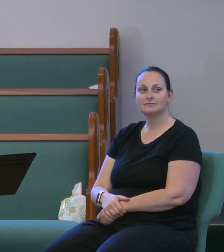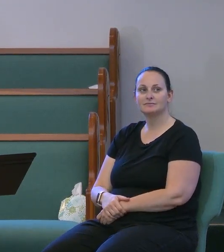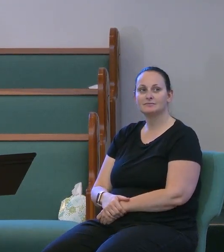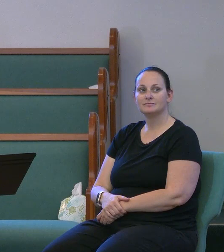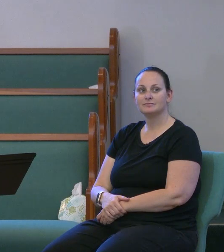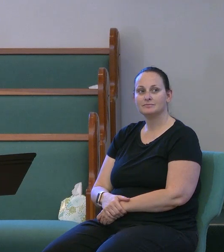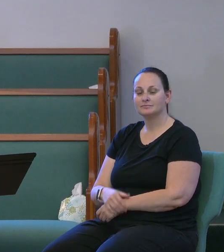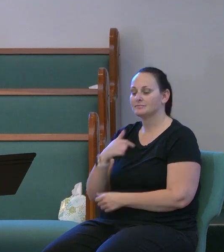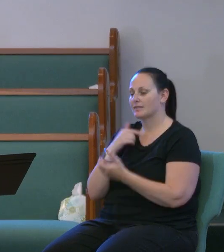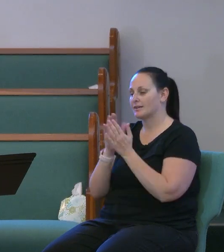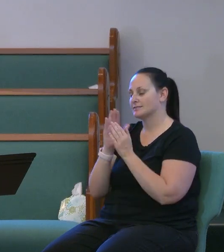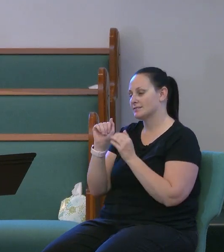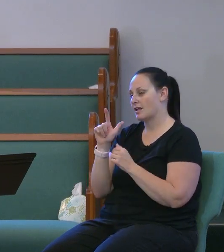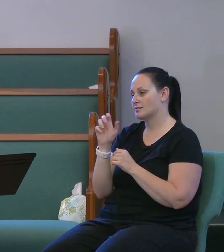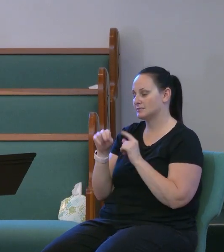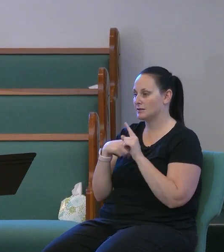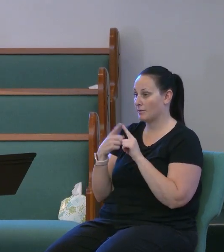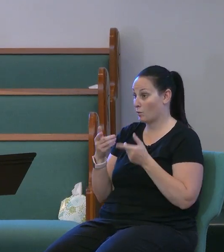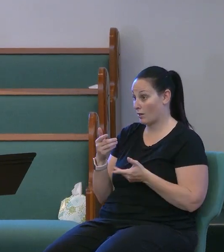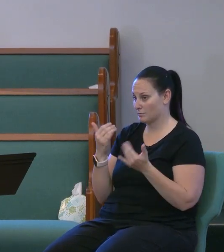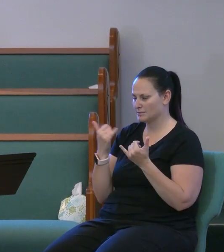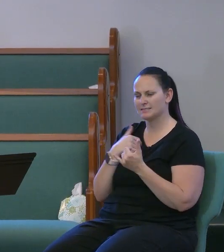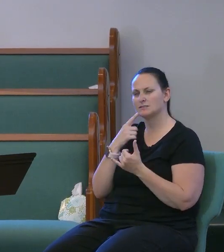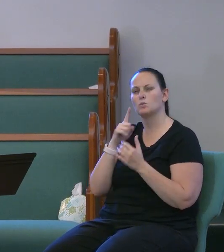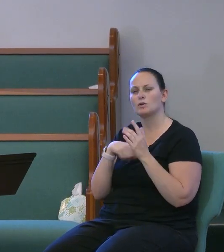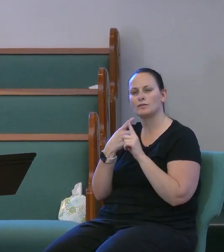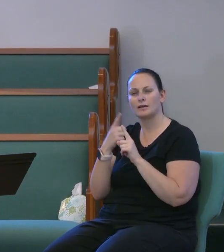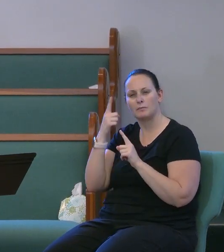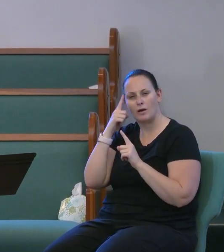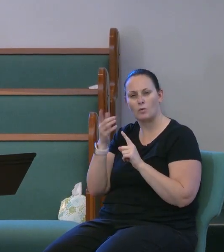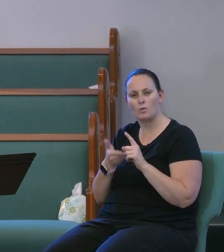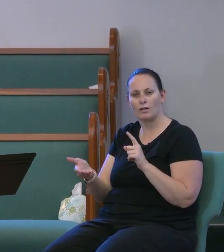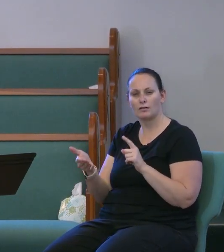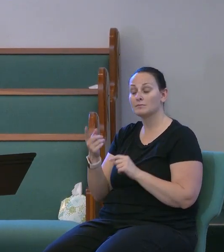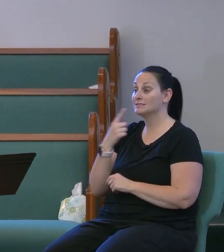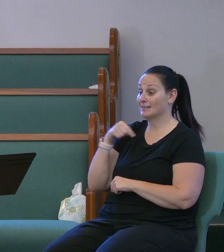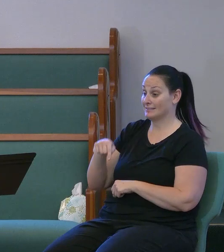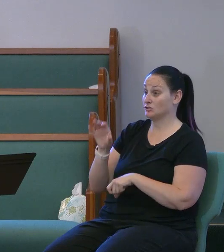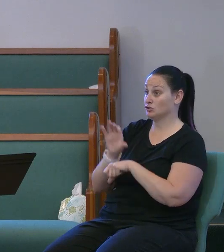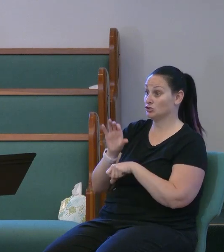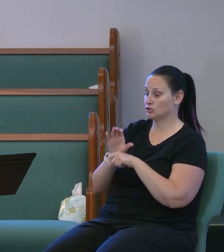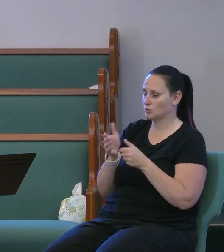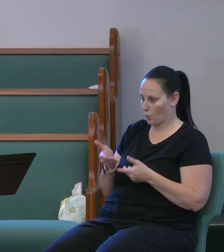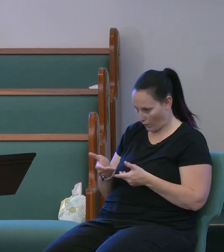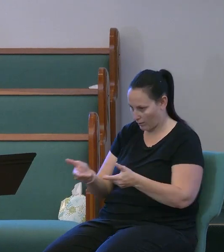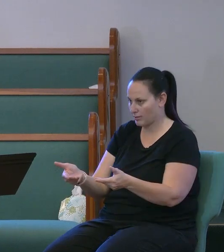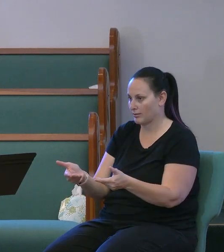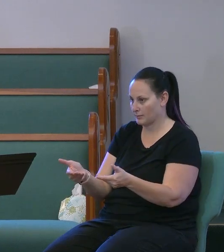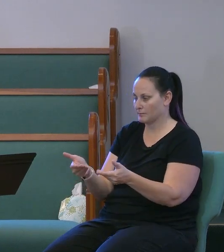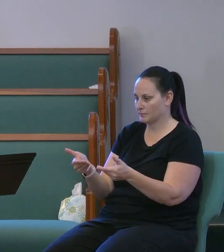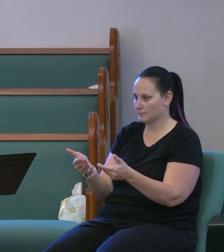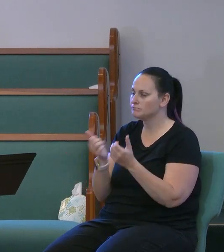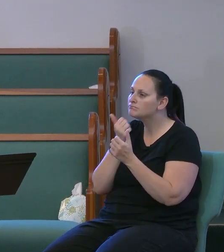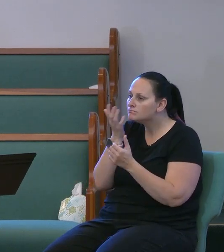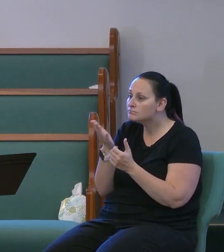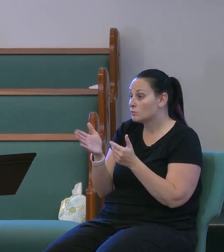I asked Alden about welcome today, and I said, "What do you think about welcome?" And he said, "This church is welcoming."